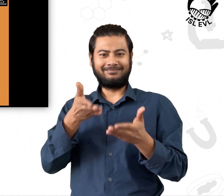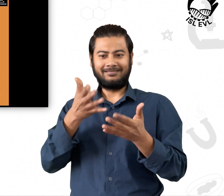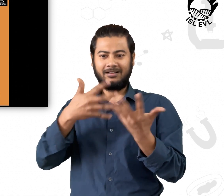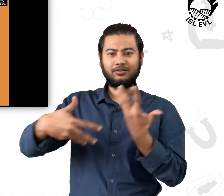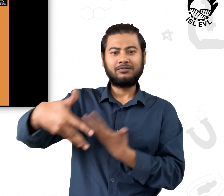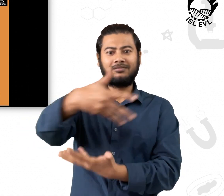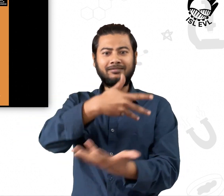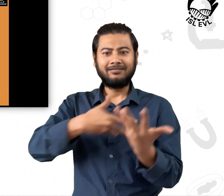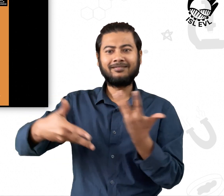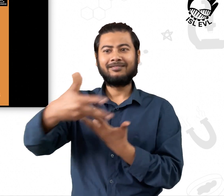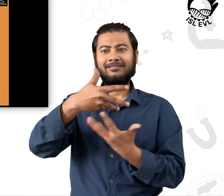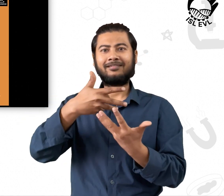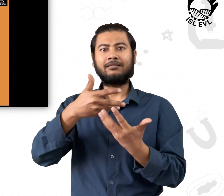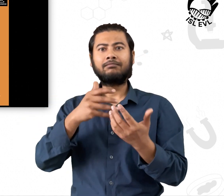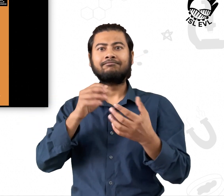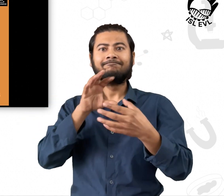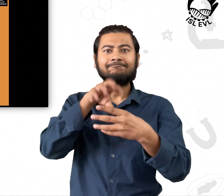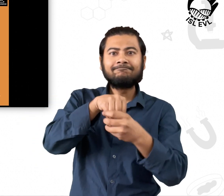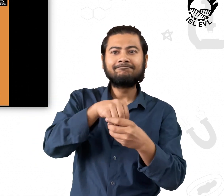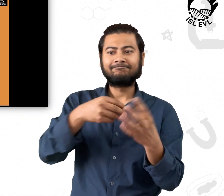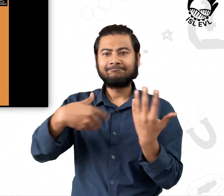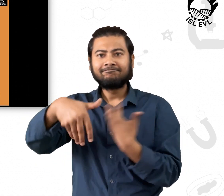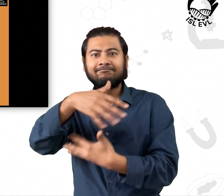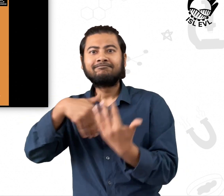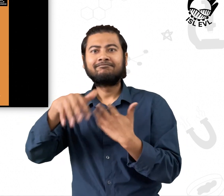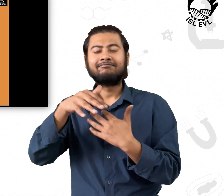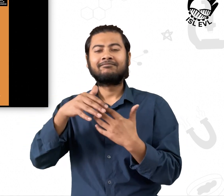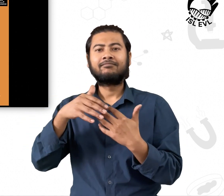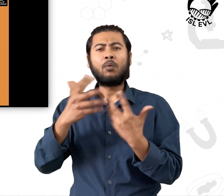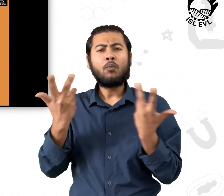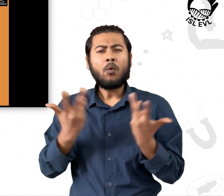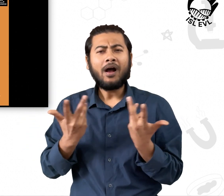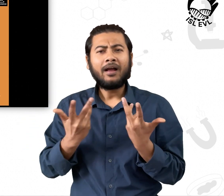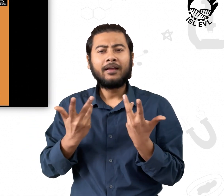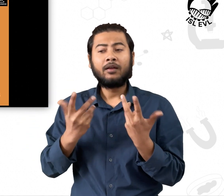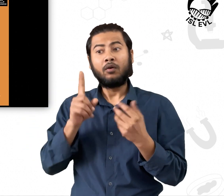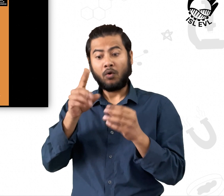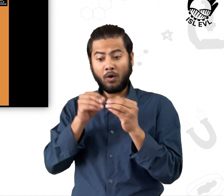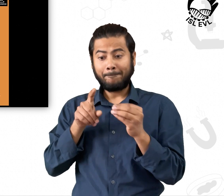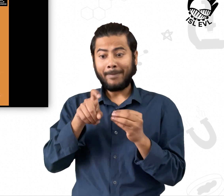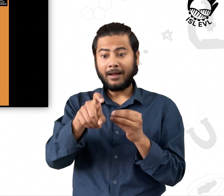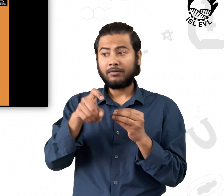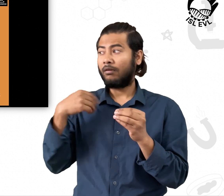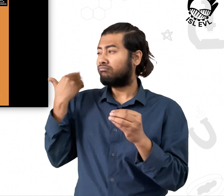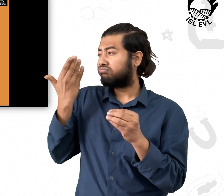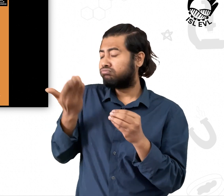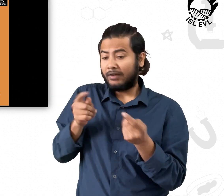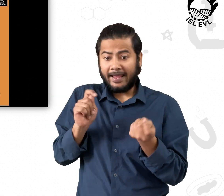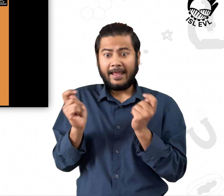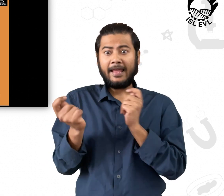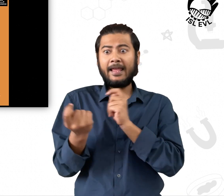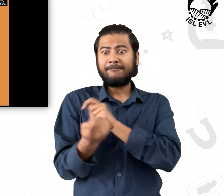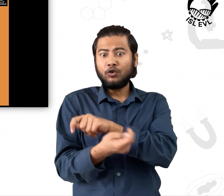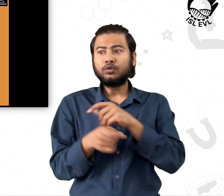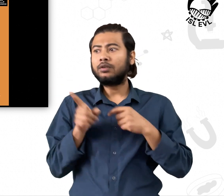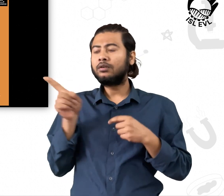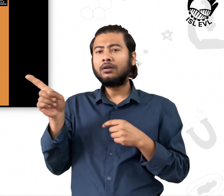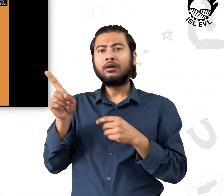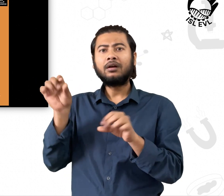why does the social interactions that among bacteria or the evolution